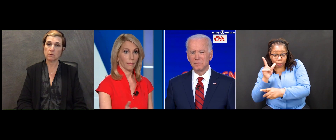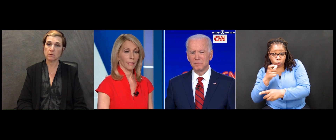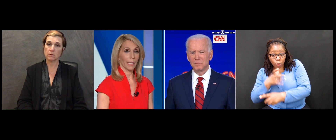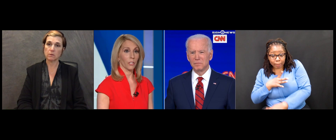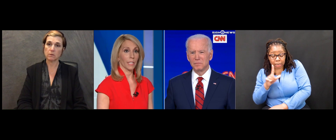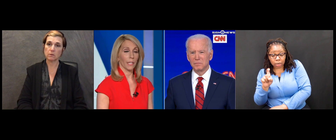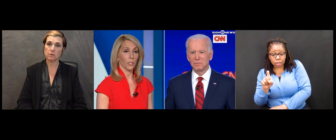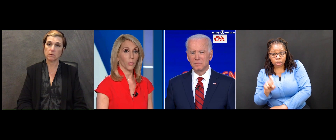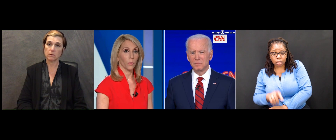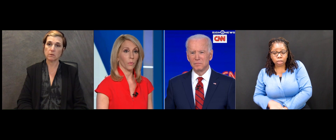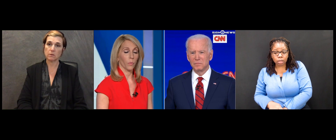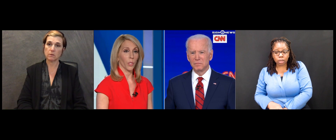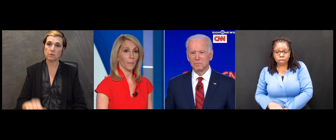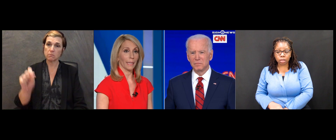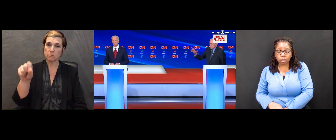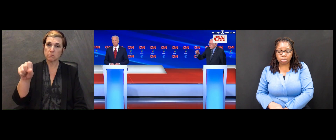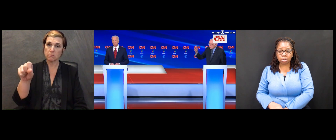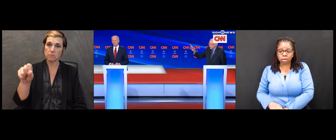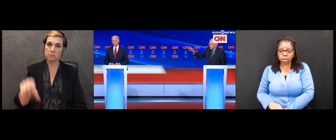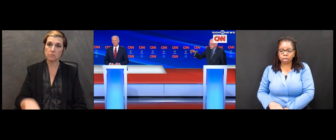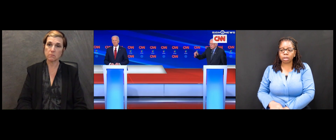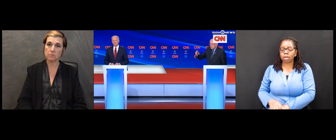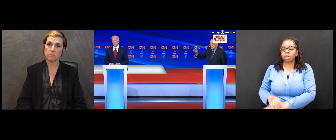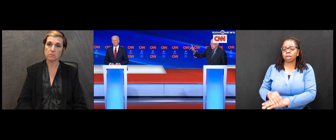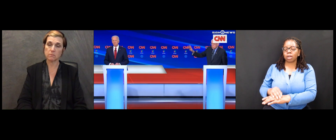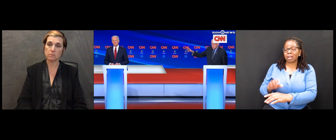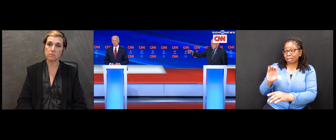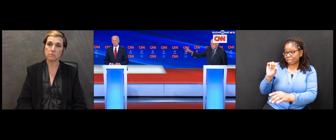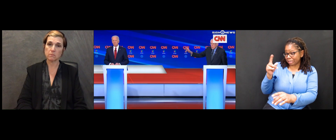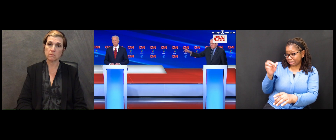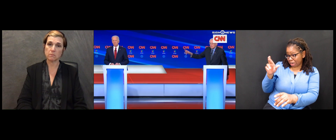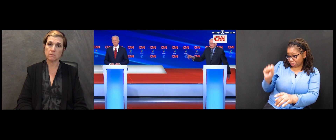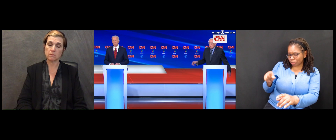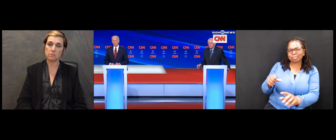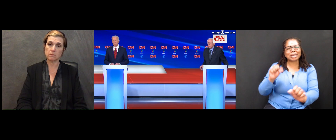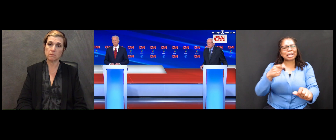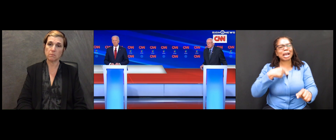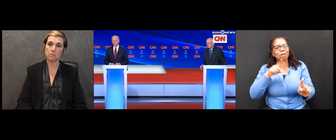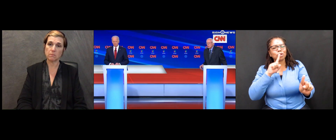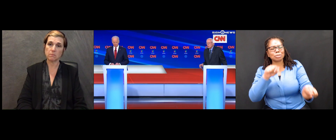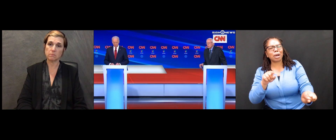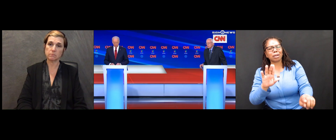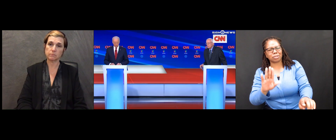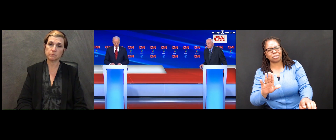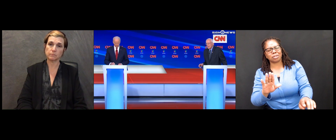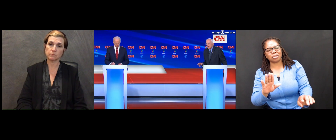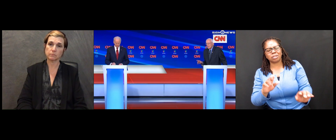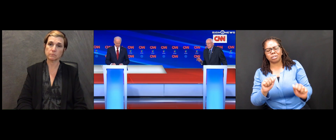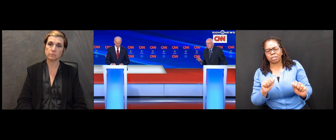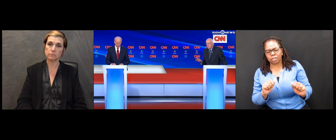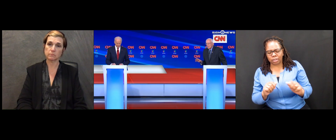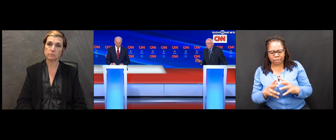Okay. Senator Sanders, will you right make that now, may I just respond and ask Joe a question?